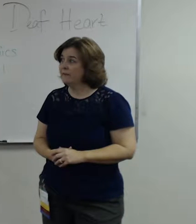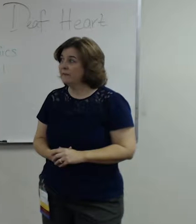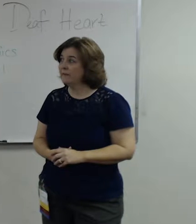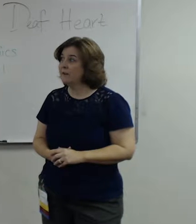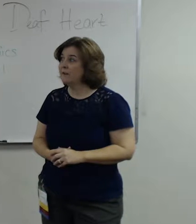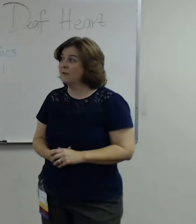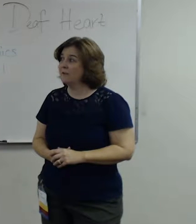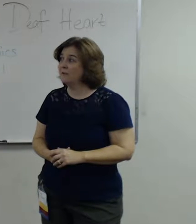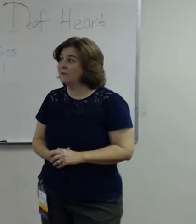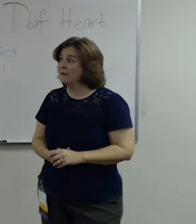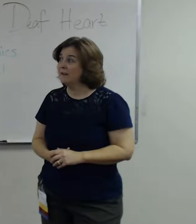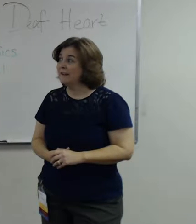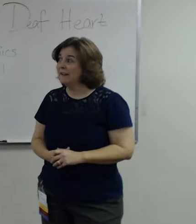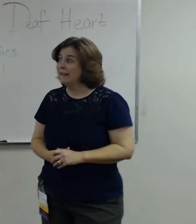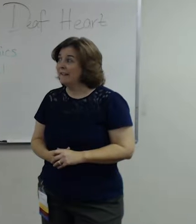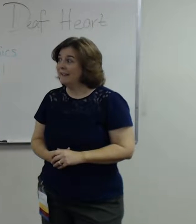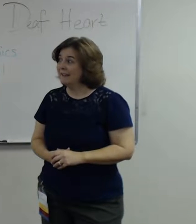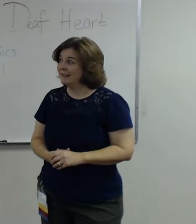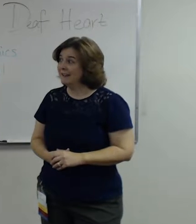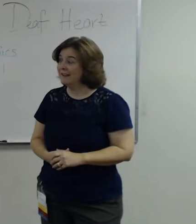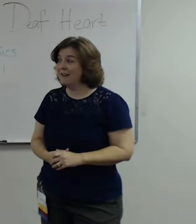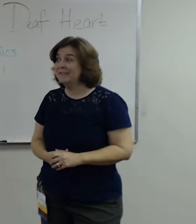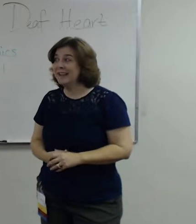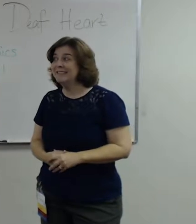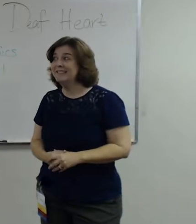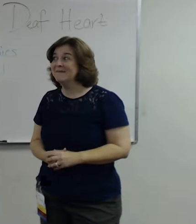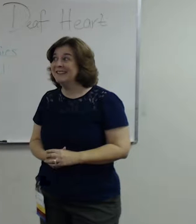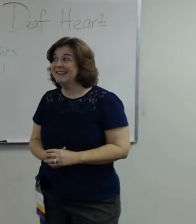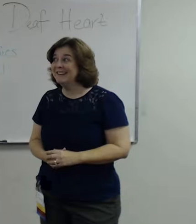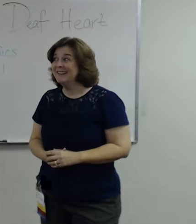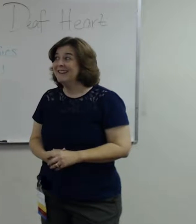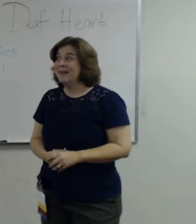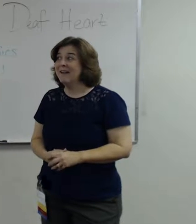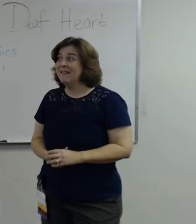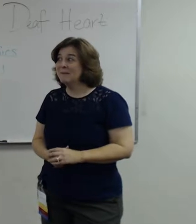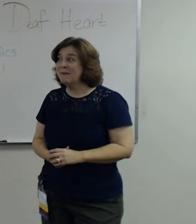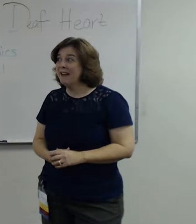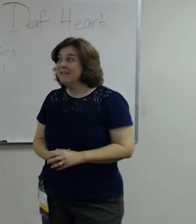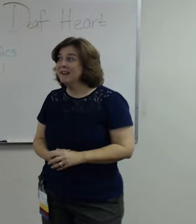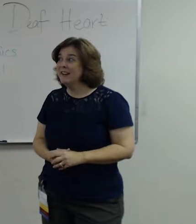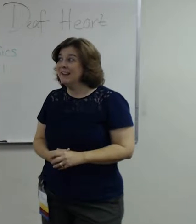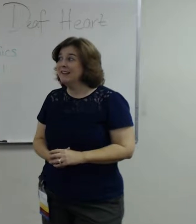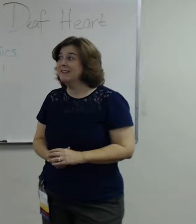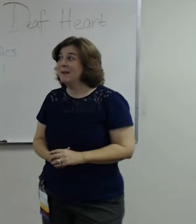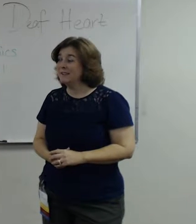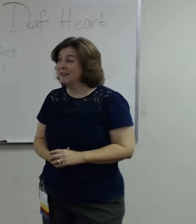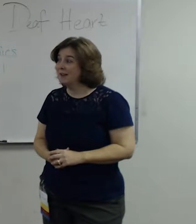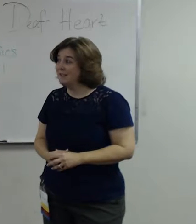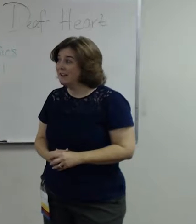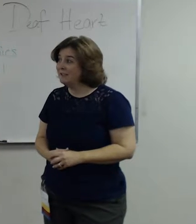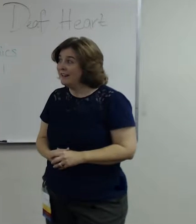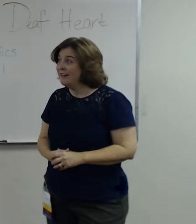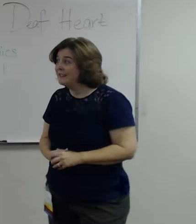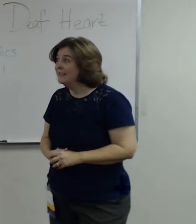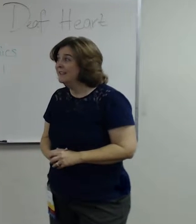So, I said, God's testing me. My heart's pounding. It's about to come out of my chest.